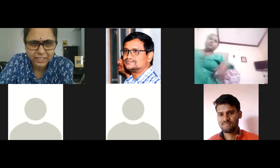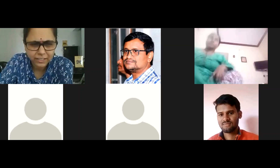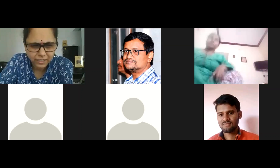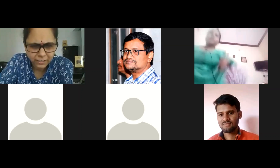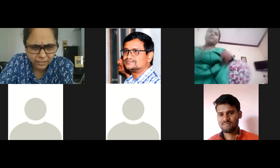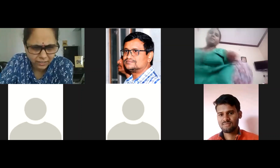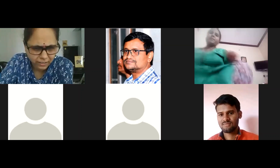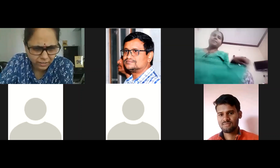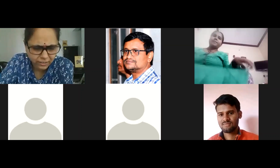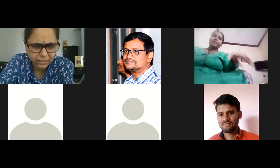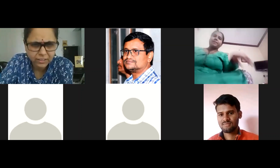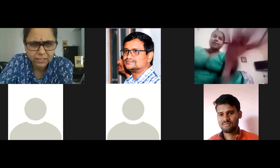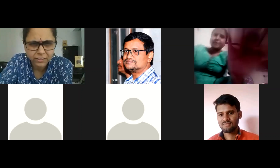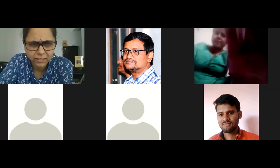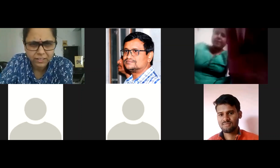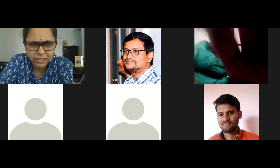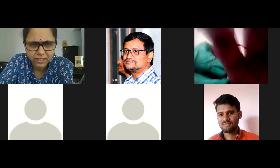1 second.